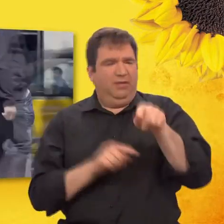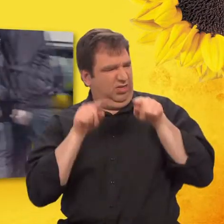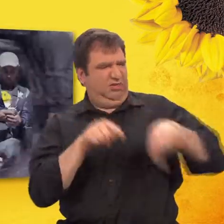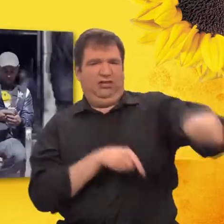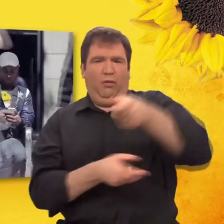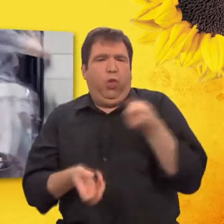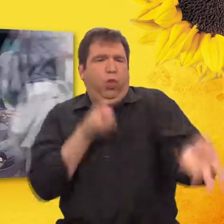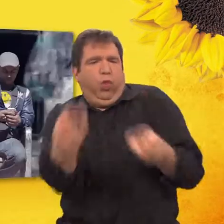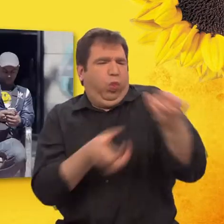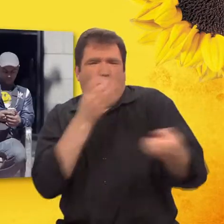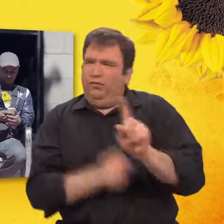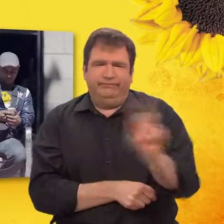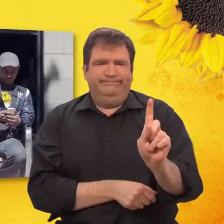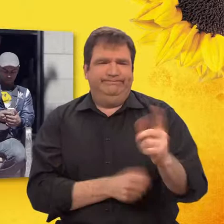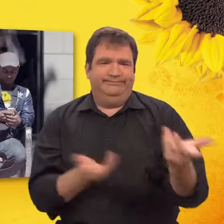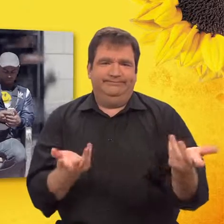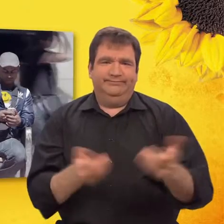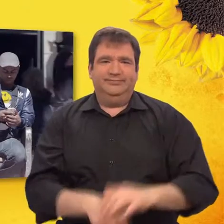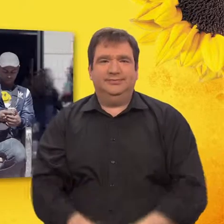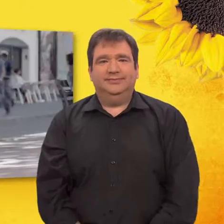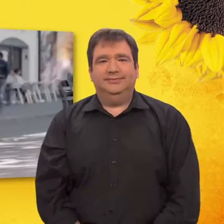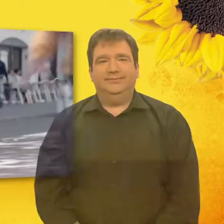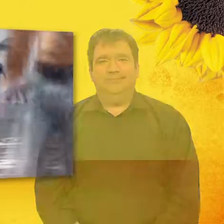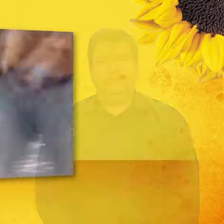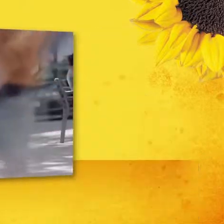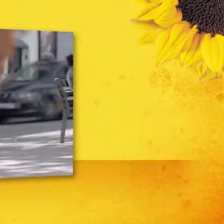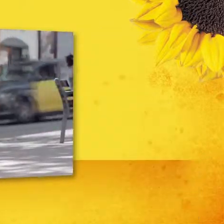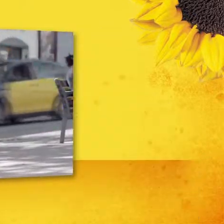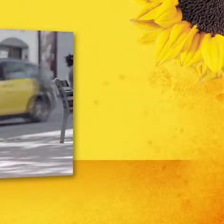arrived, people were accused of living beyond their means.